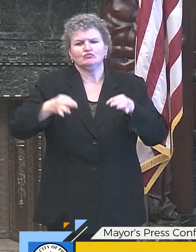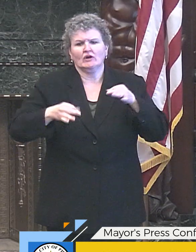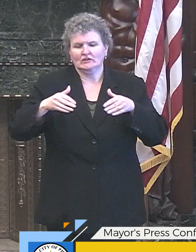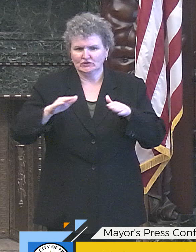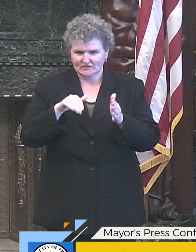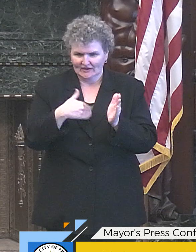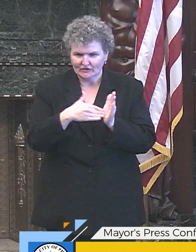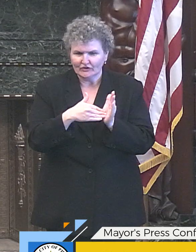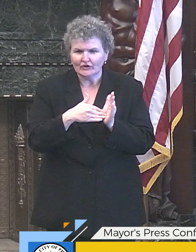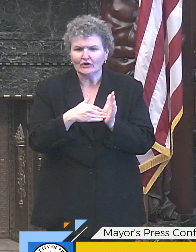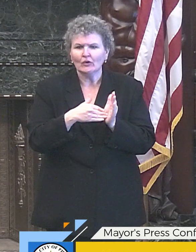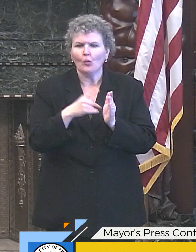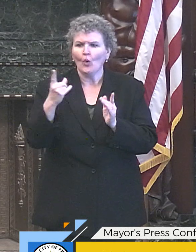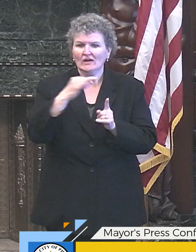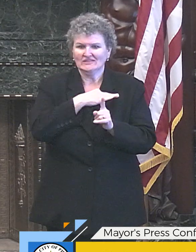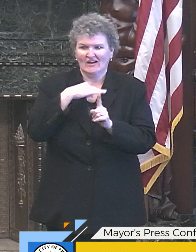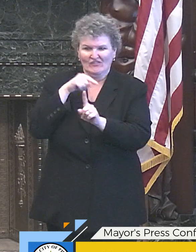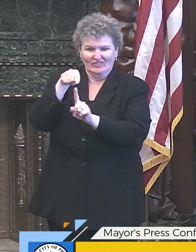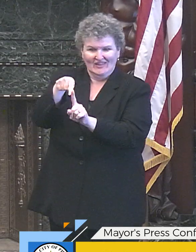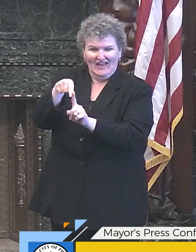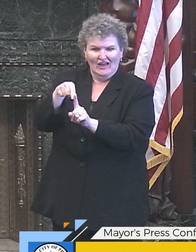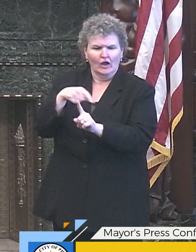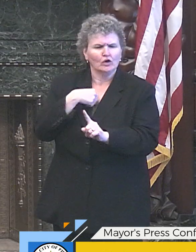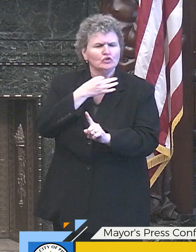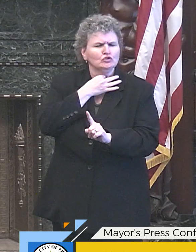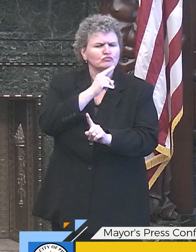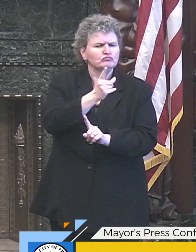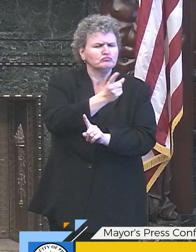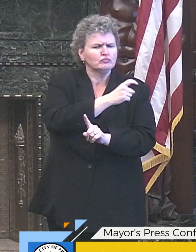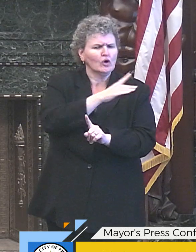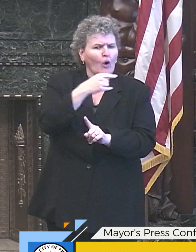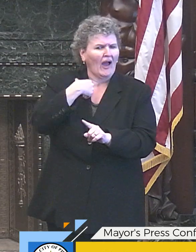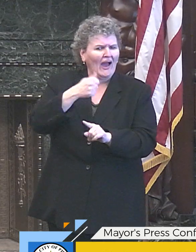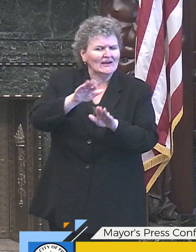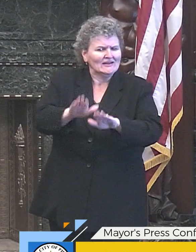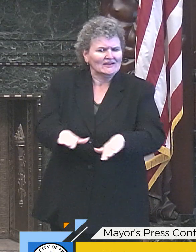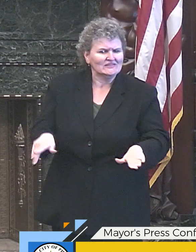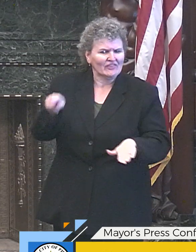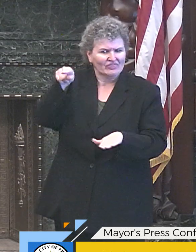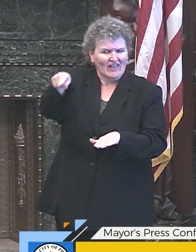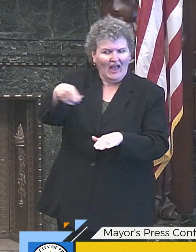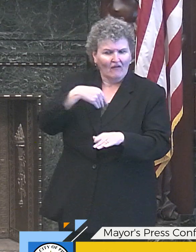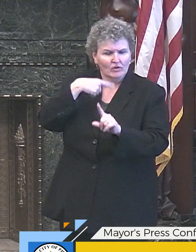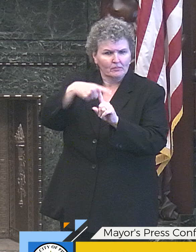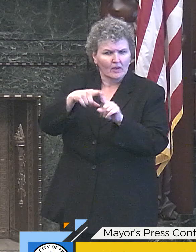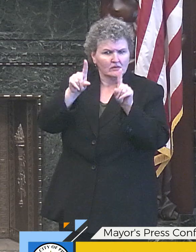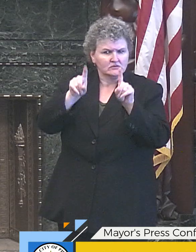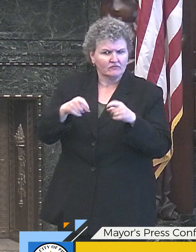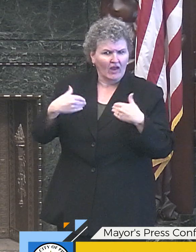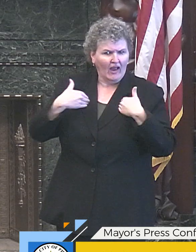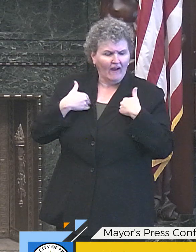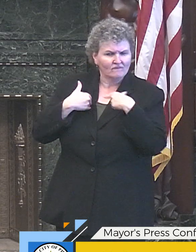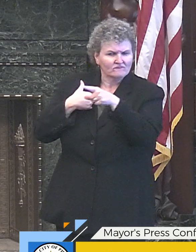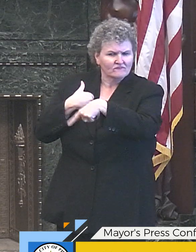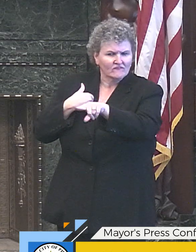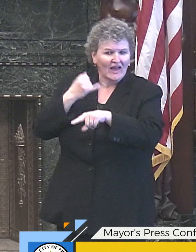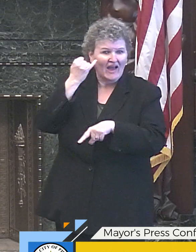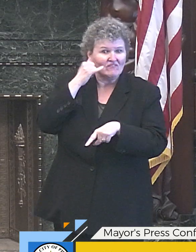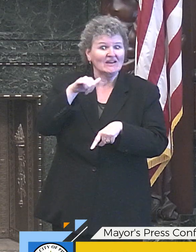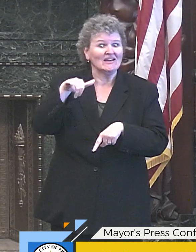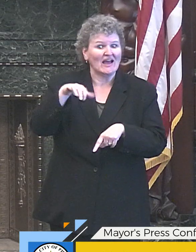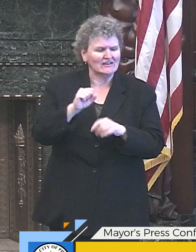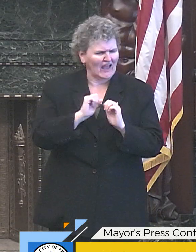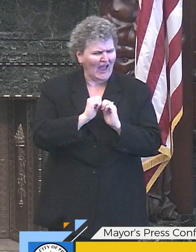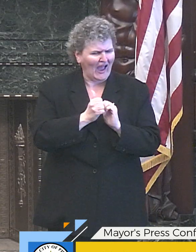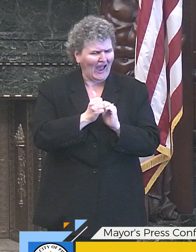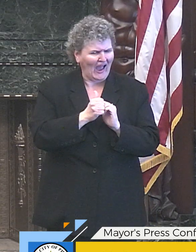are any residents at the facility that have tested positive, and also, if so, how you're getting